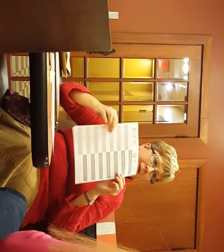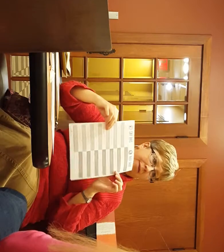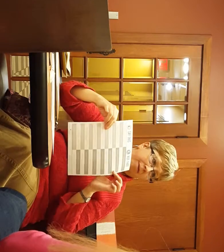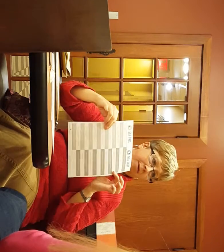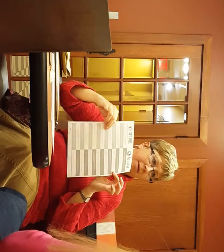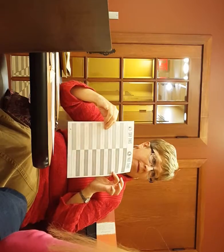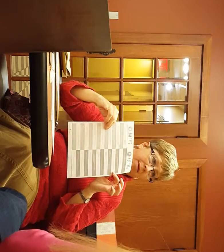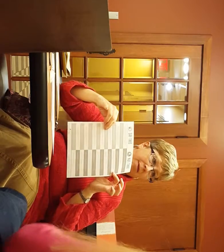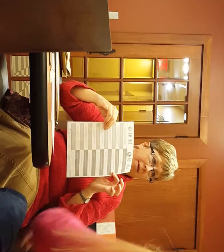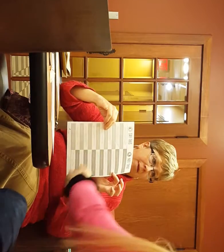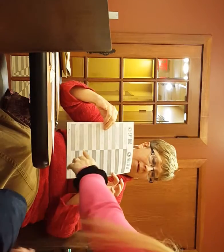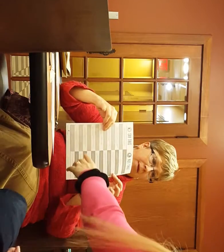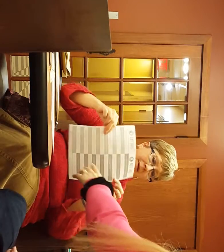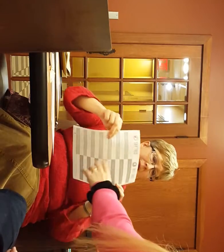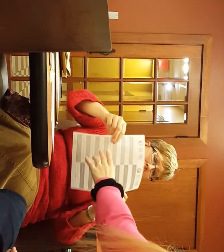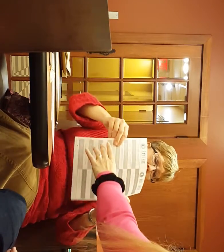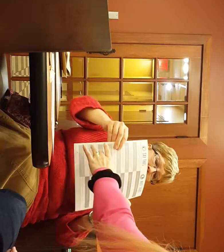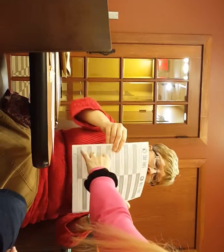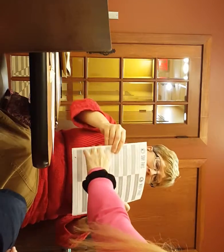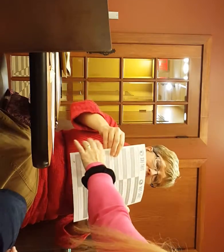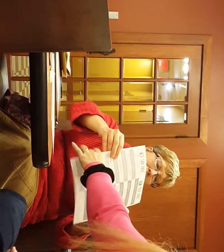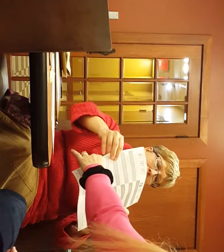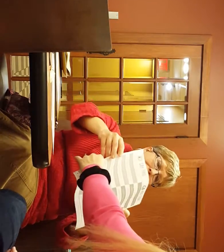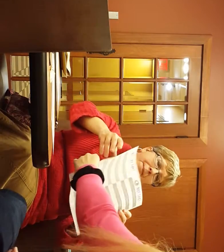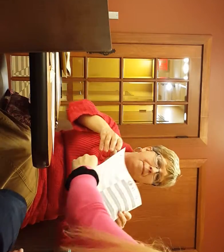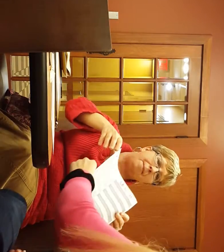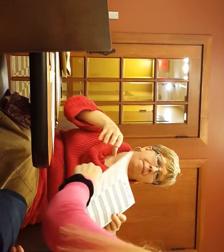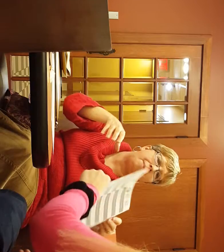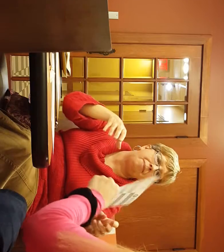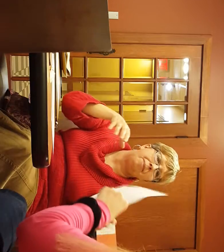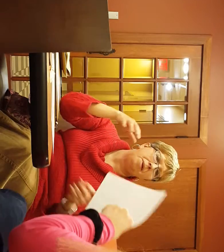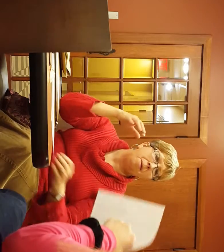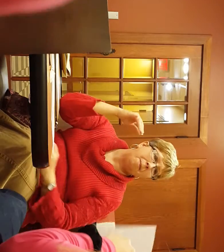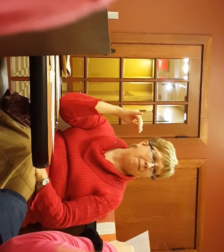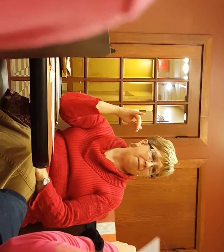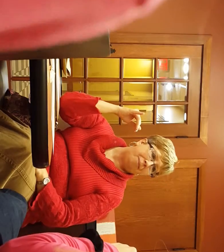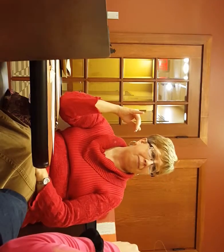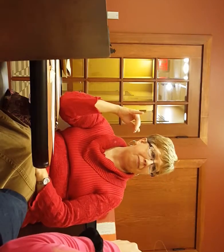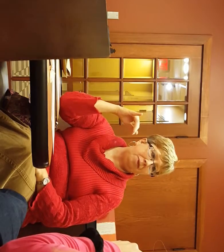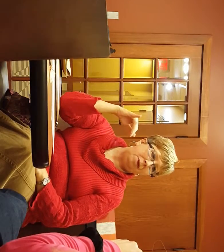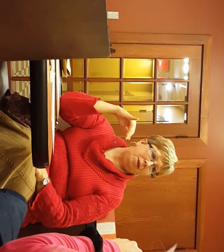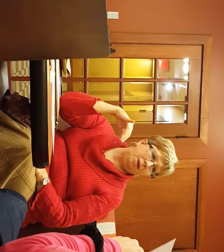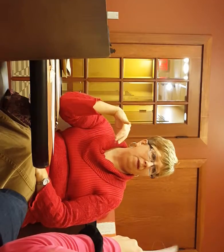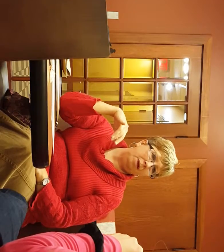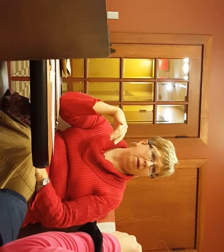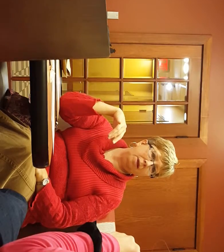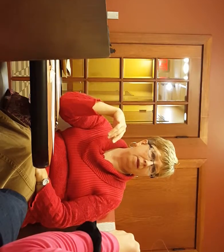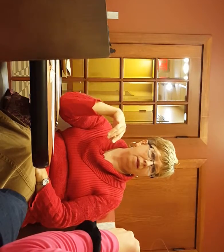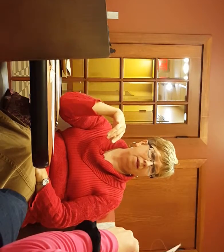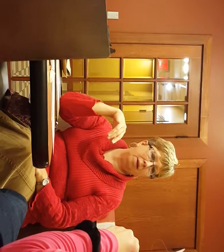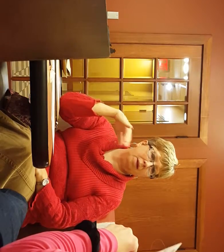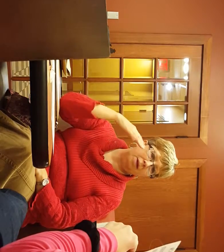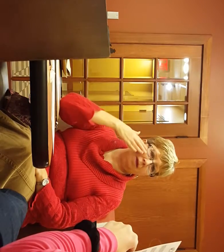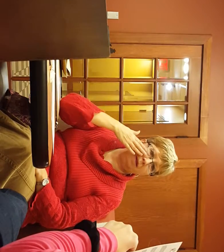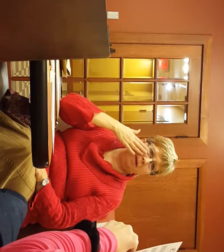So peppermint, you know, it's going to be hard for you to probably lick it off your hand, but you're welcome to it. If you're peppermint, you just washed it. But that's a great one.